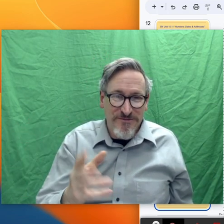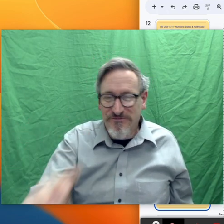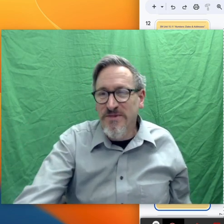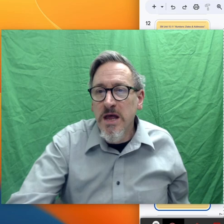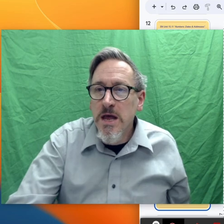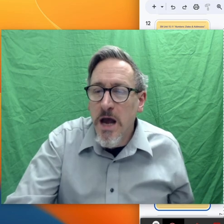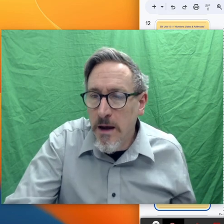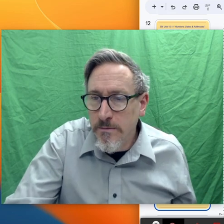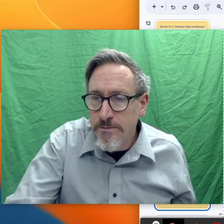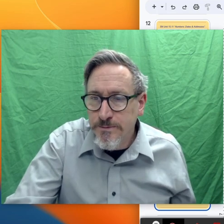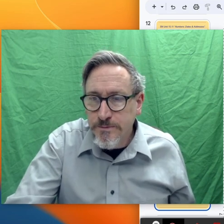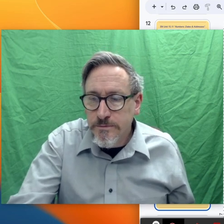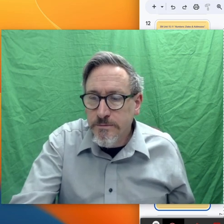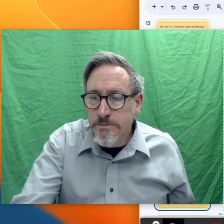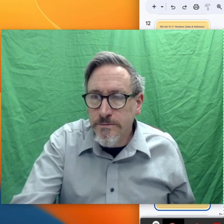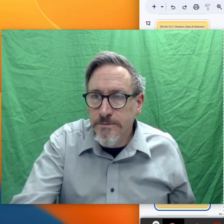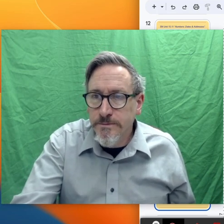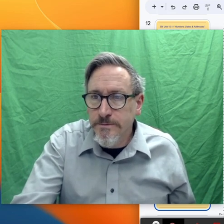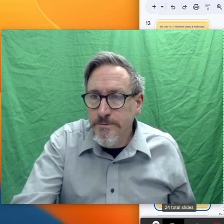Right?